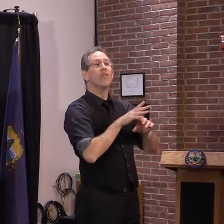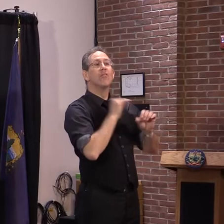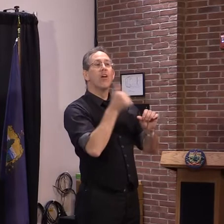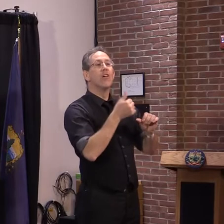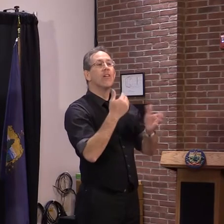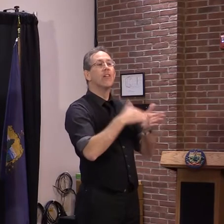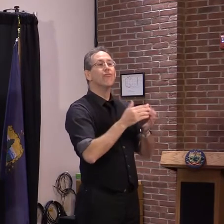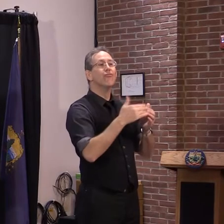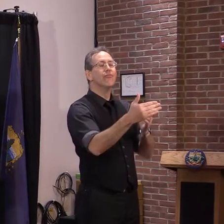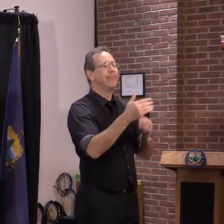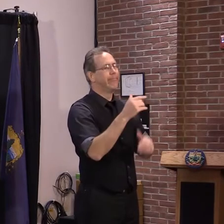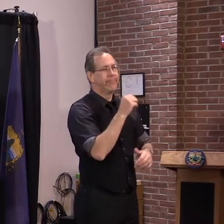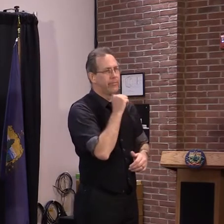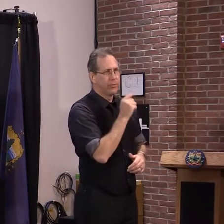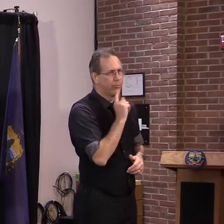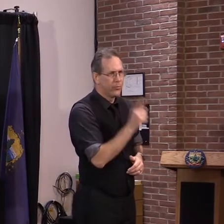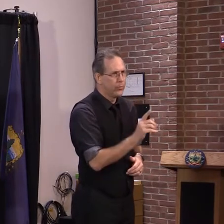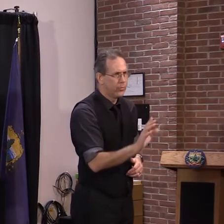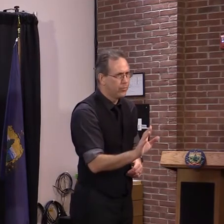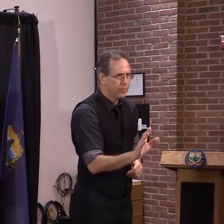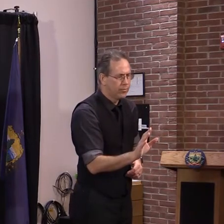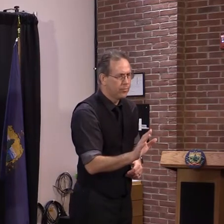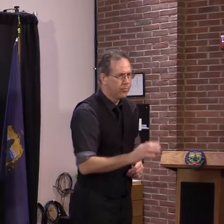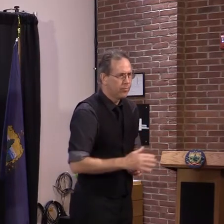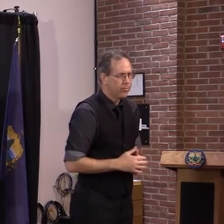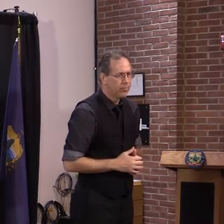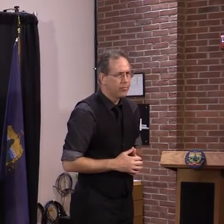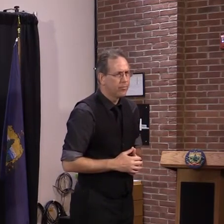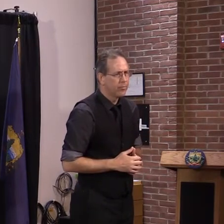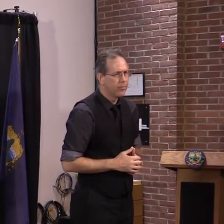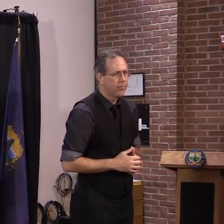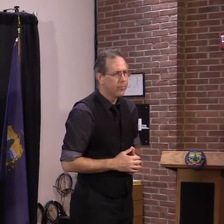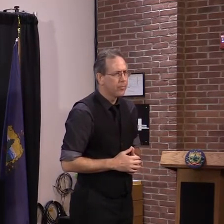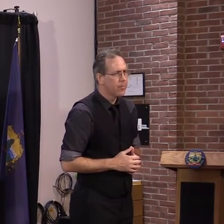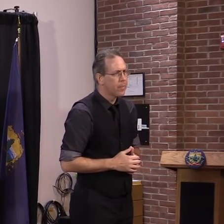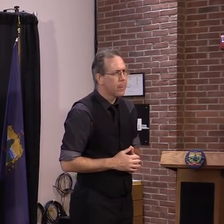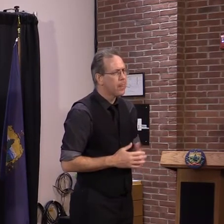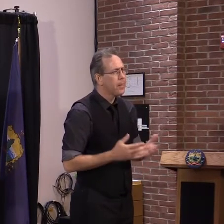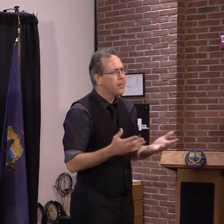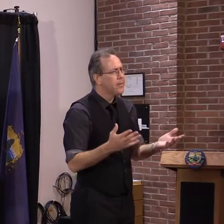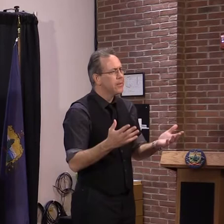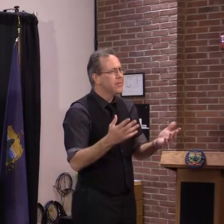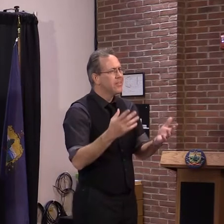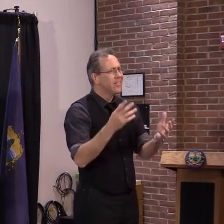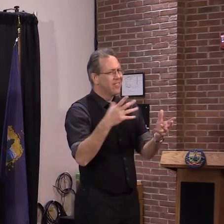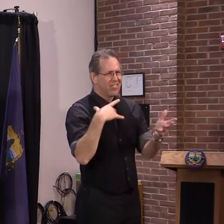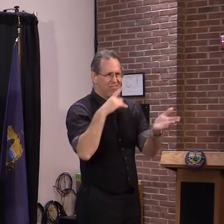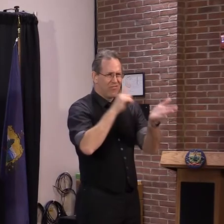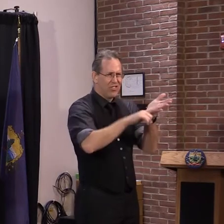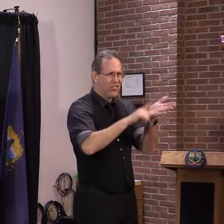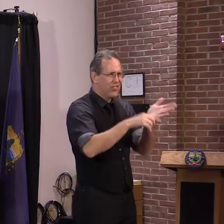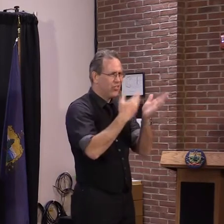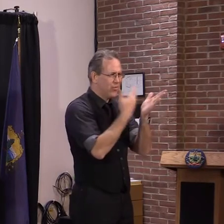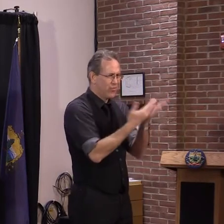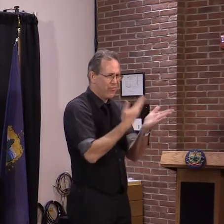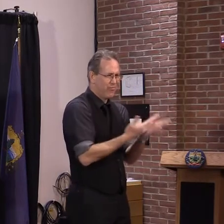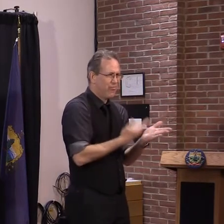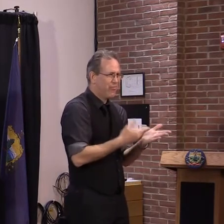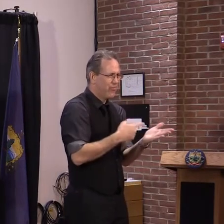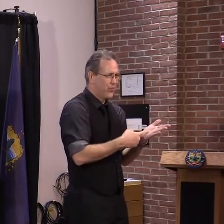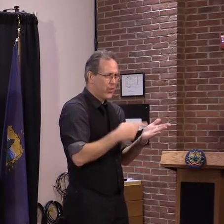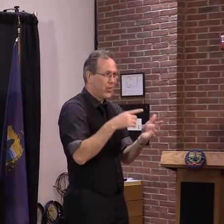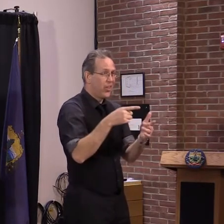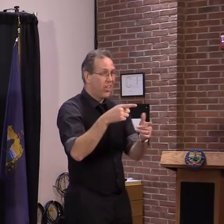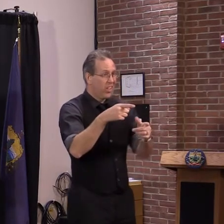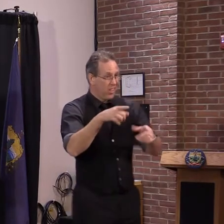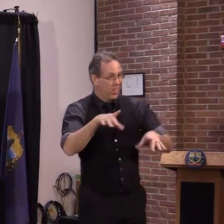case. That it's been clear from data that has been derived already, and I'm sure that